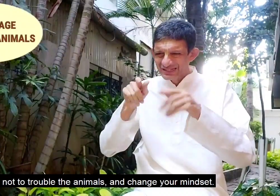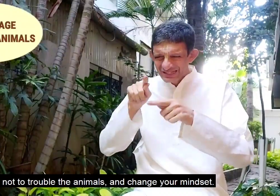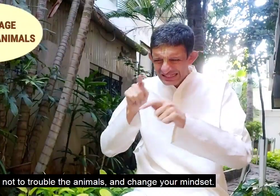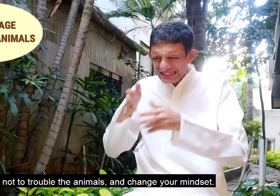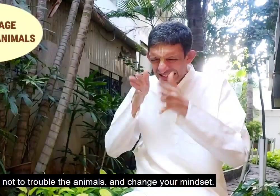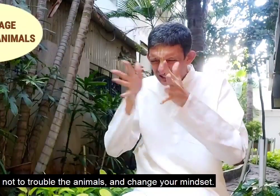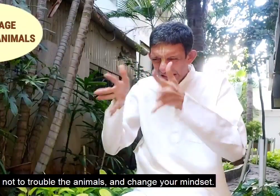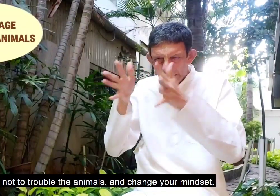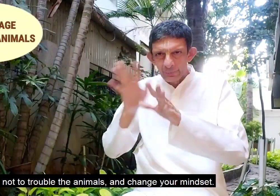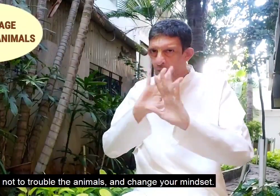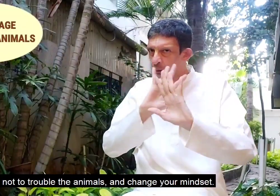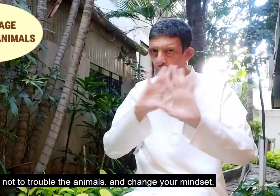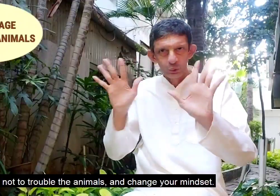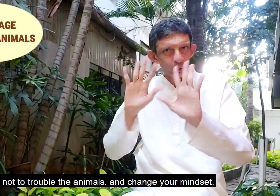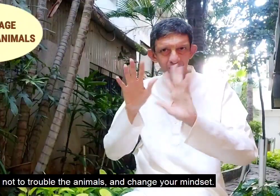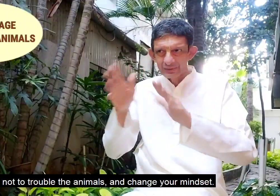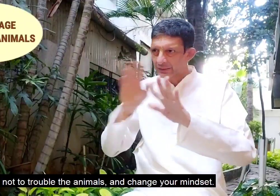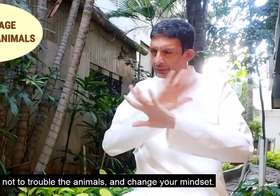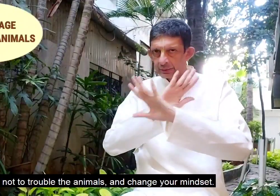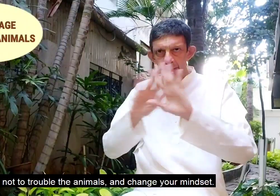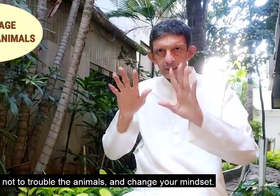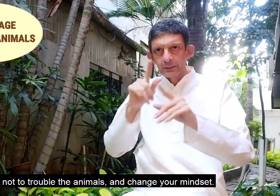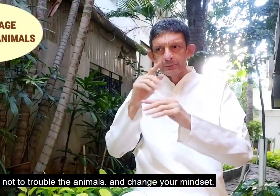Not to trouble the animals, and change your mindset.